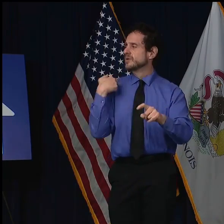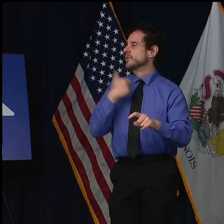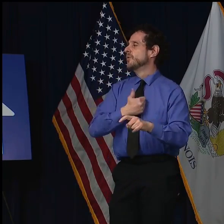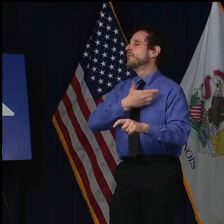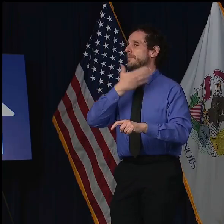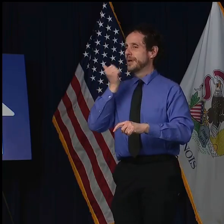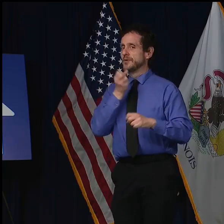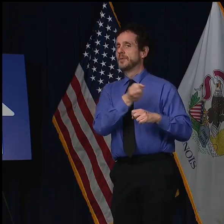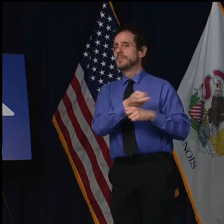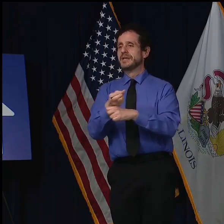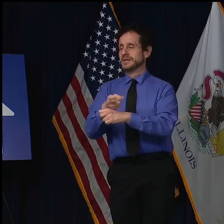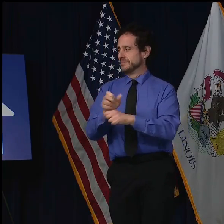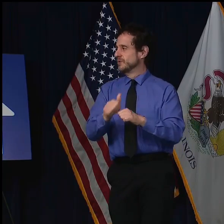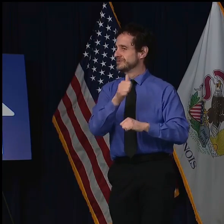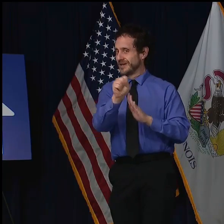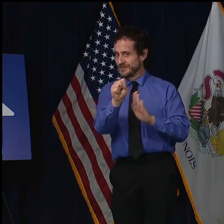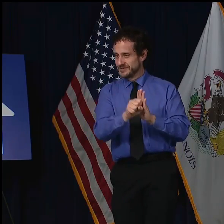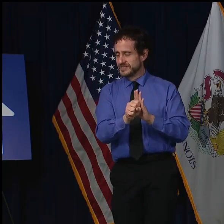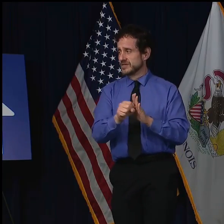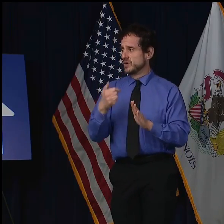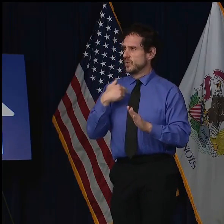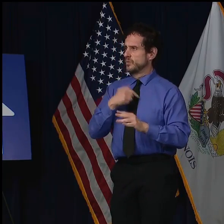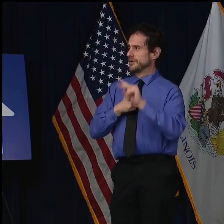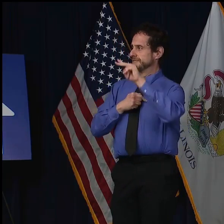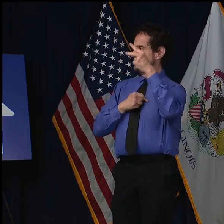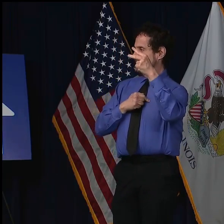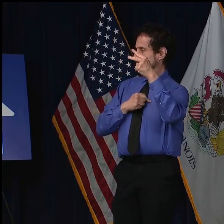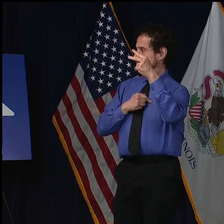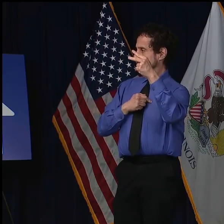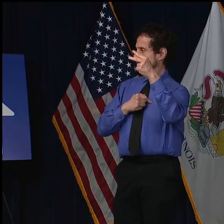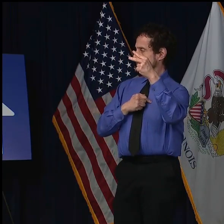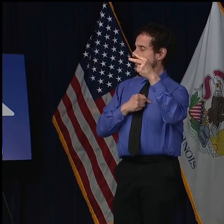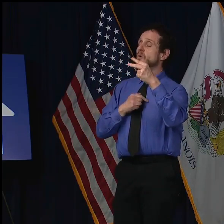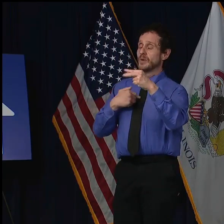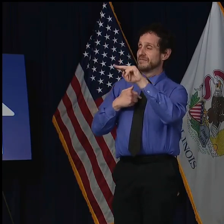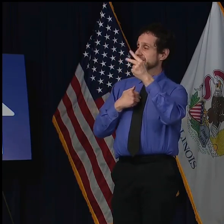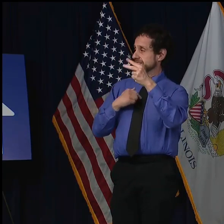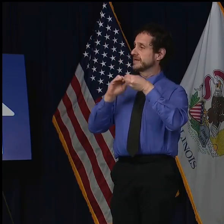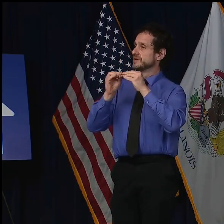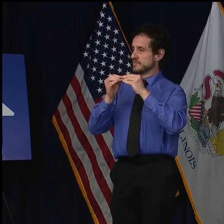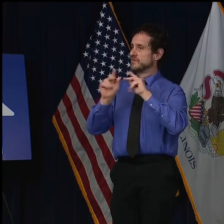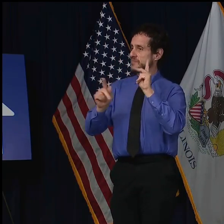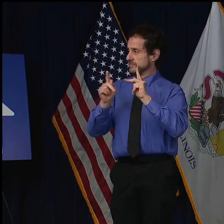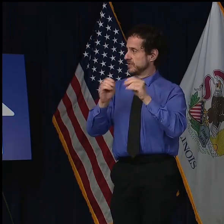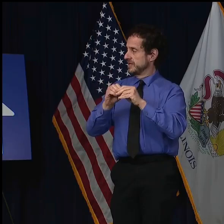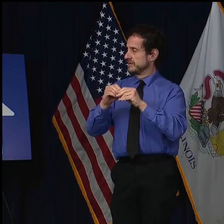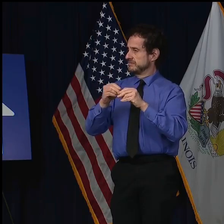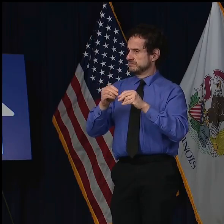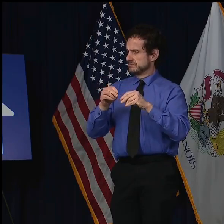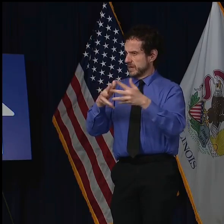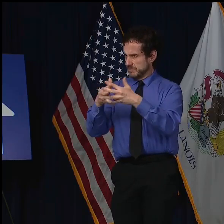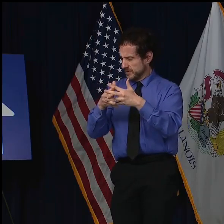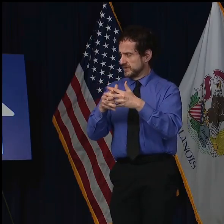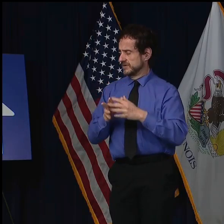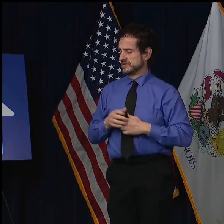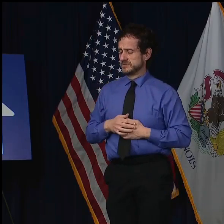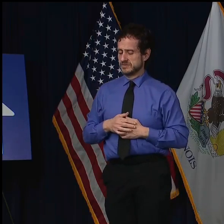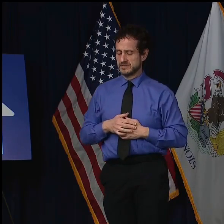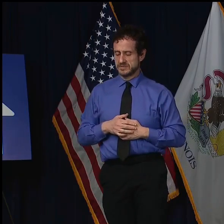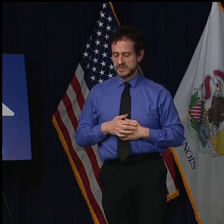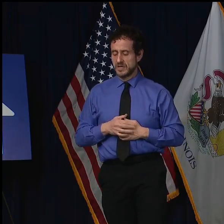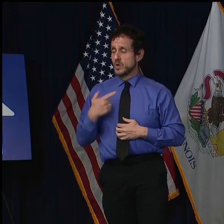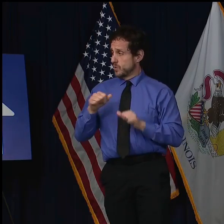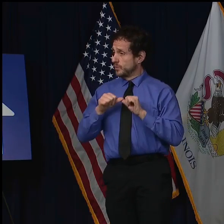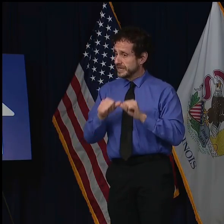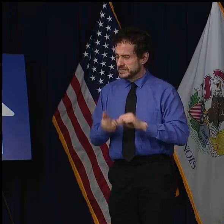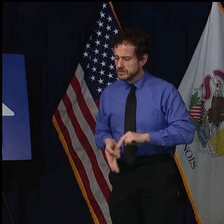most, indeed. We're, number 2 among the top 10 most populous states in the nation even now, and we